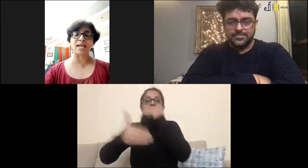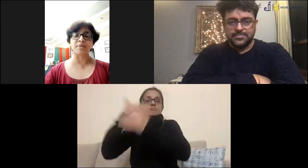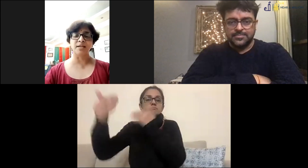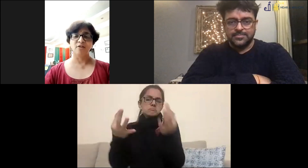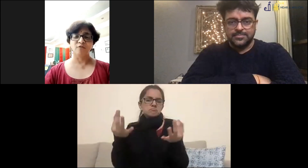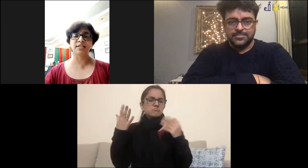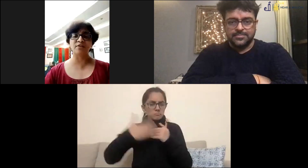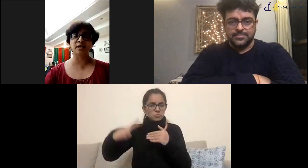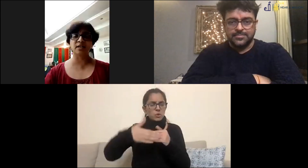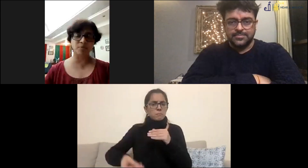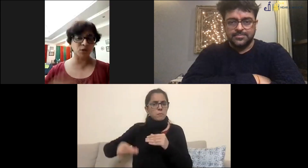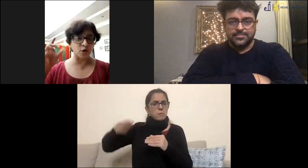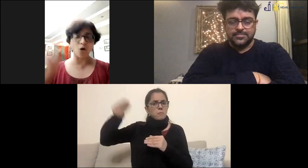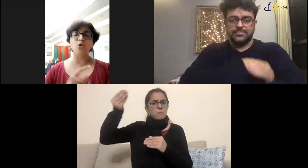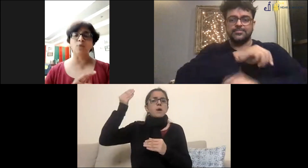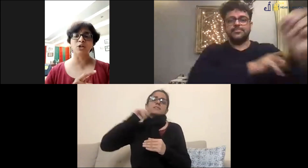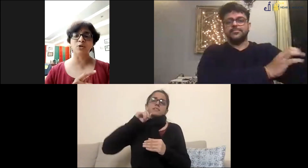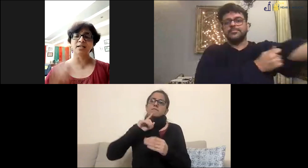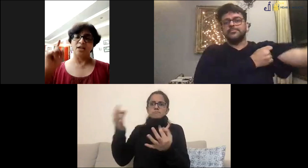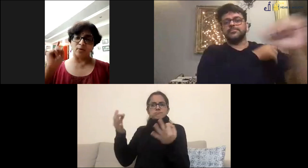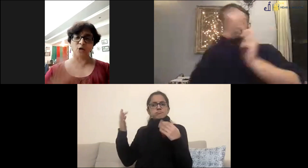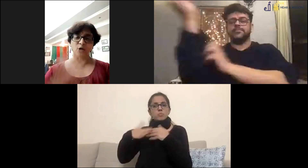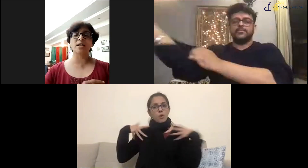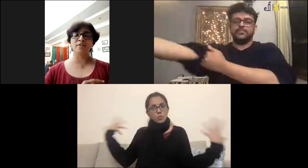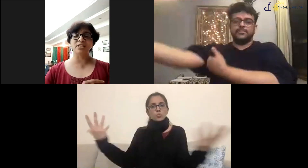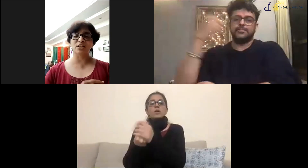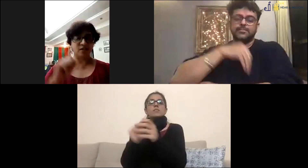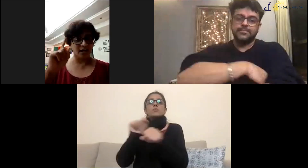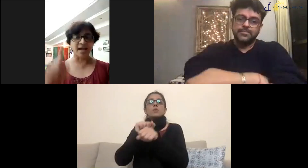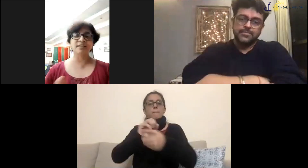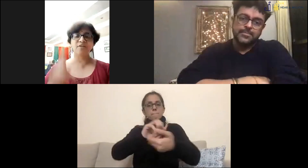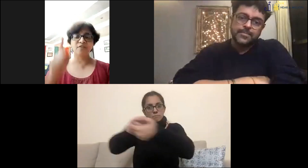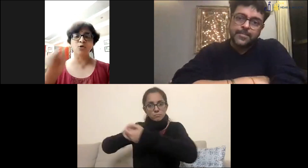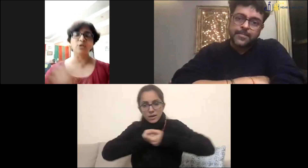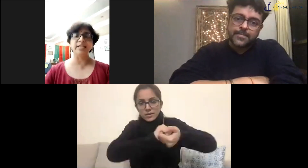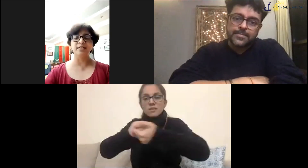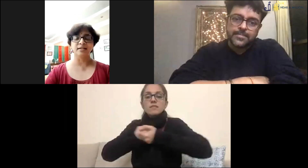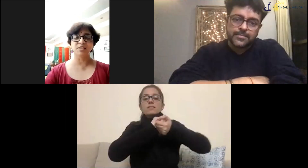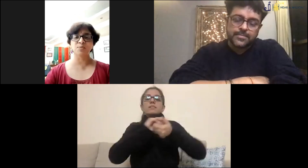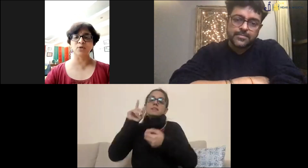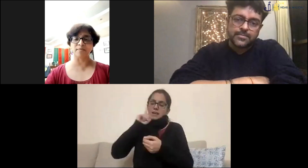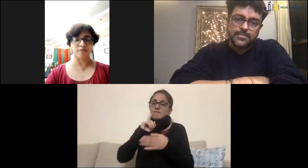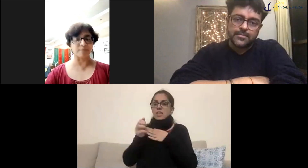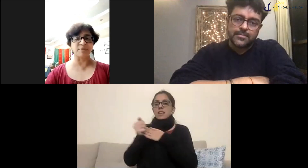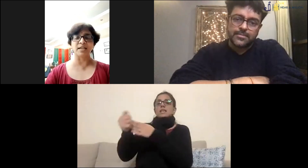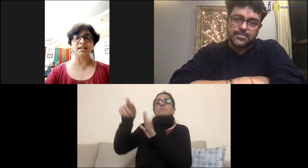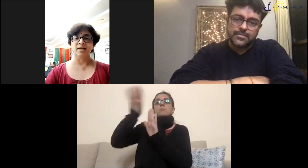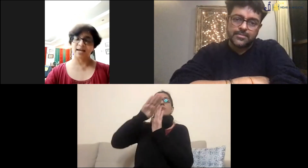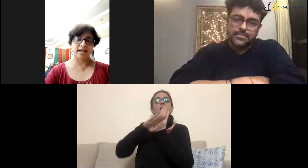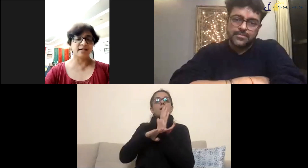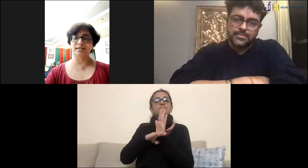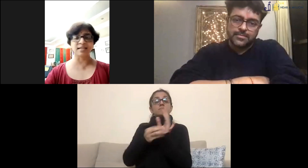will happen for the deaf in the country because we're all going to work together. We're going to partner with each other, and the deaf are going to lead this program from the